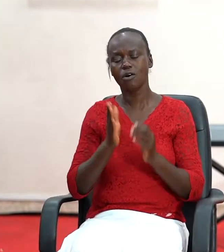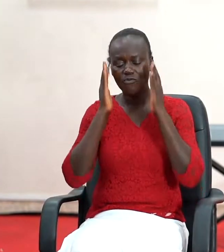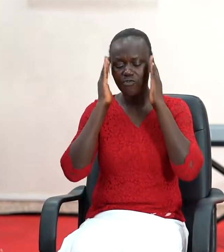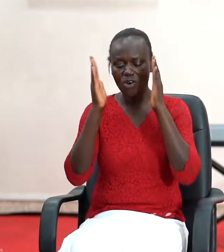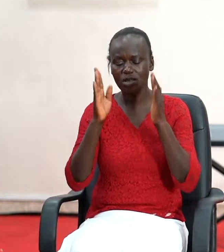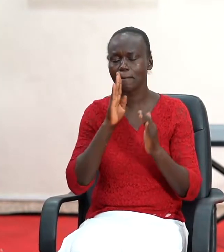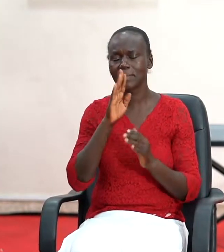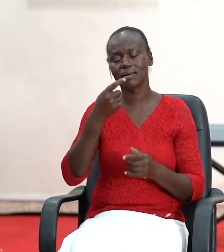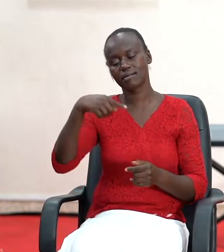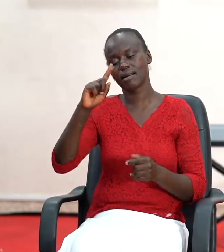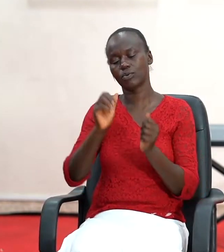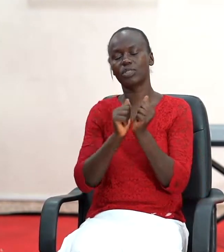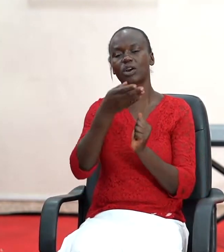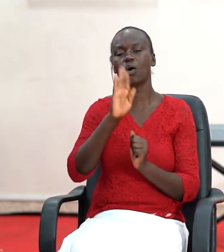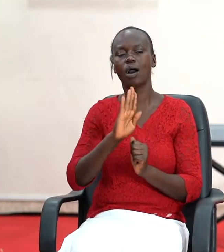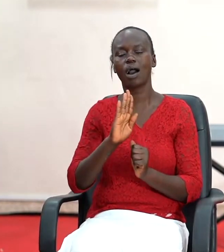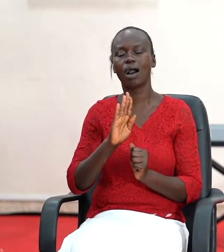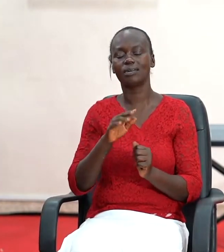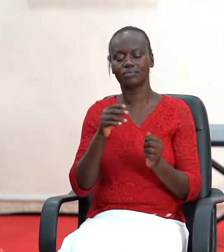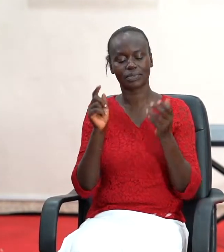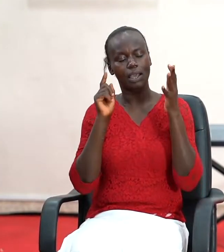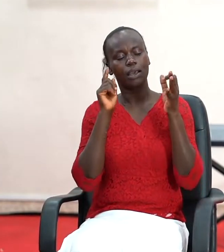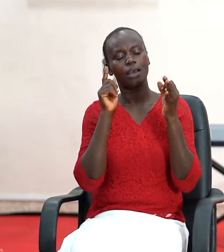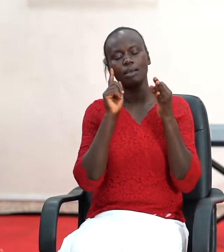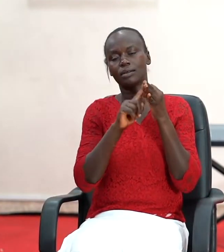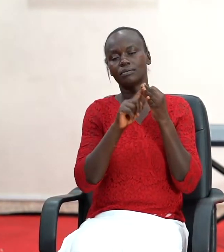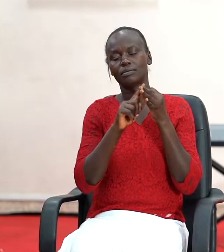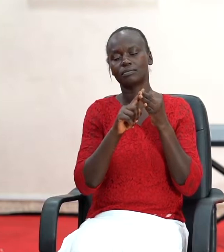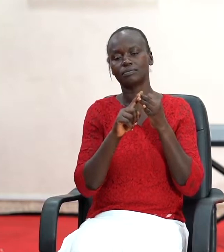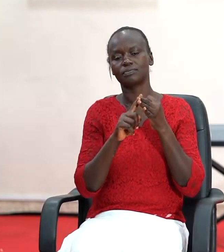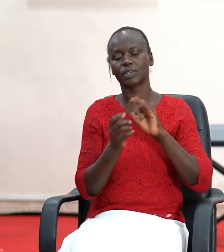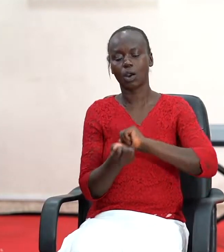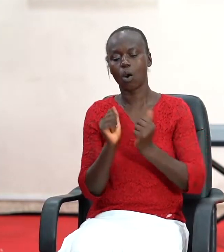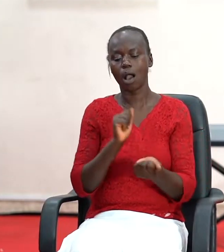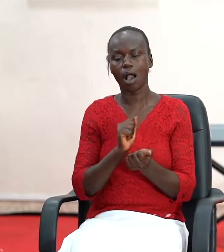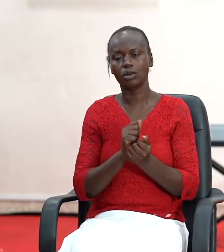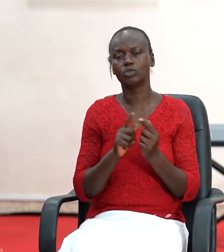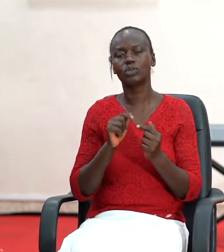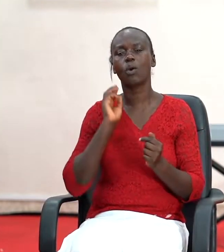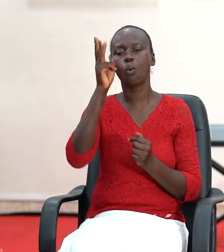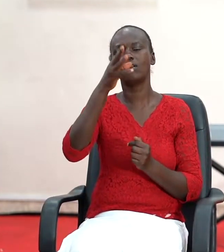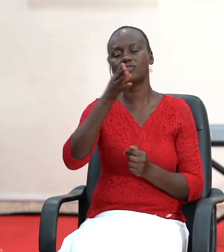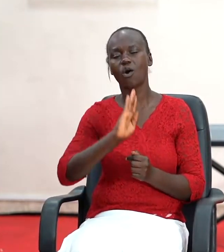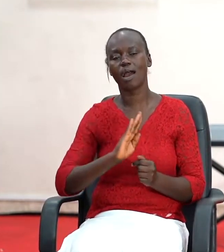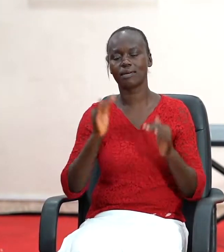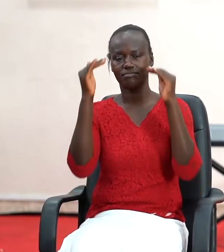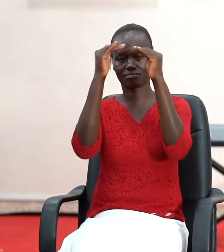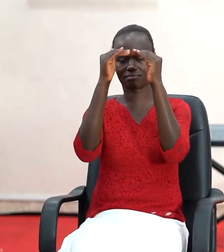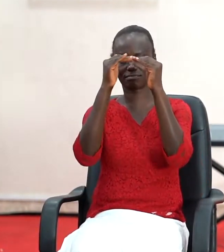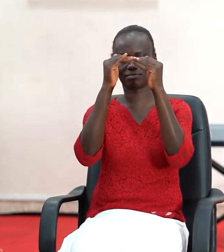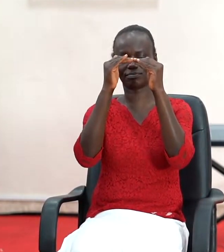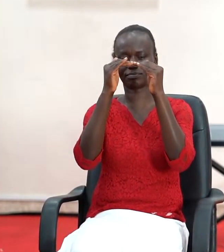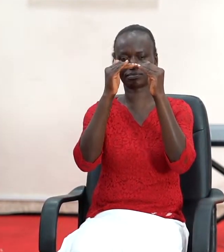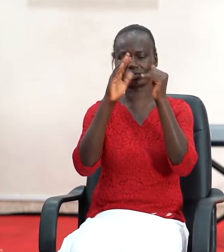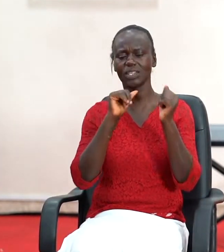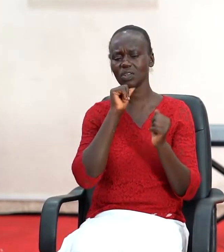God. Kitu ya tatu, conform to God's will and standard. Conform to God's will and standard. Kuwa